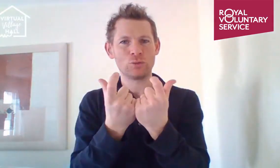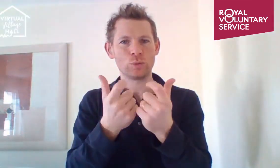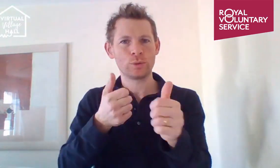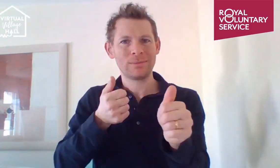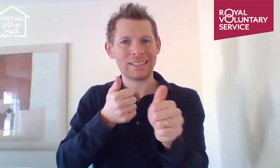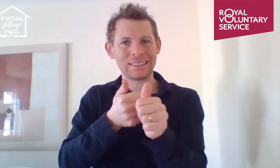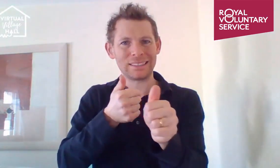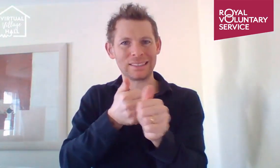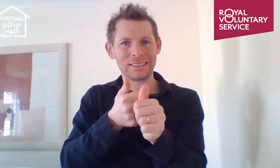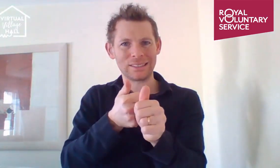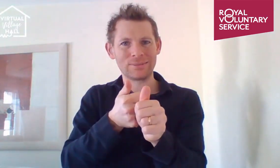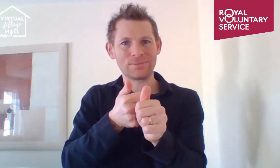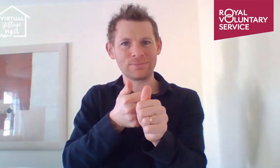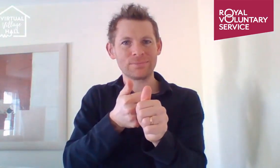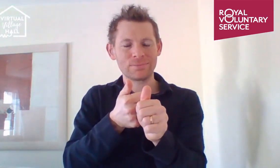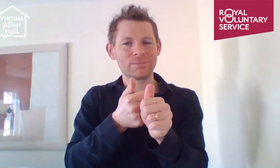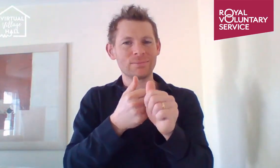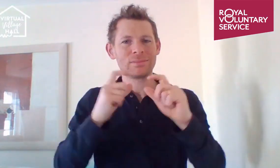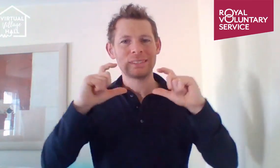Or classroom assistant.